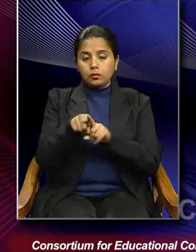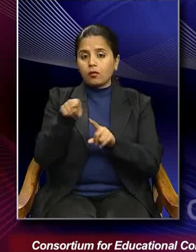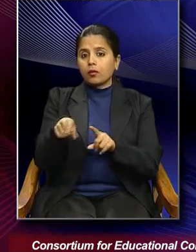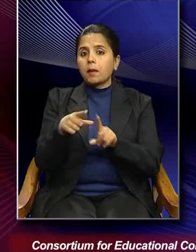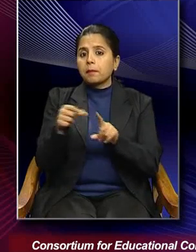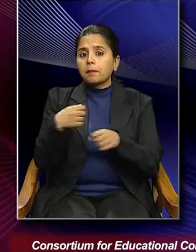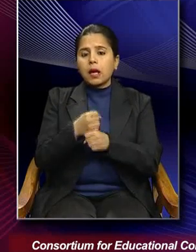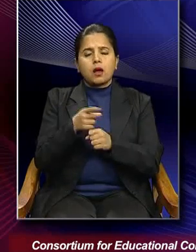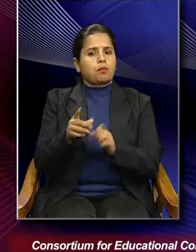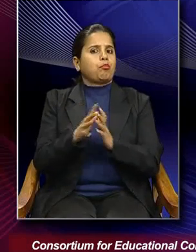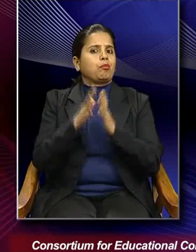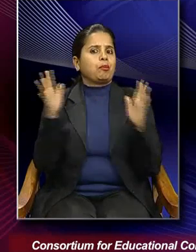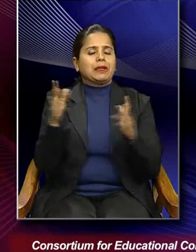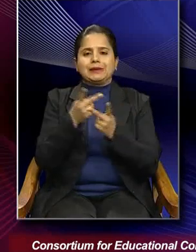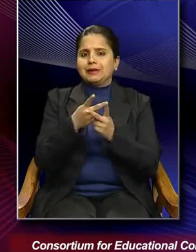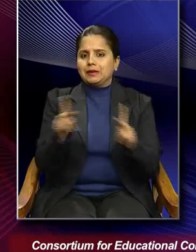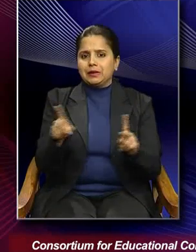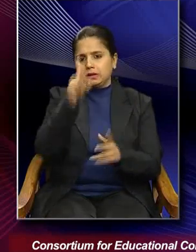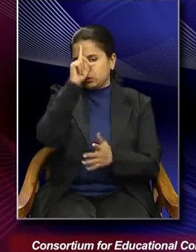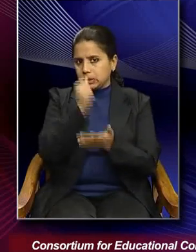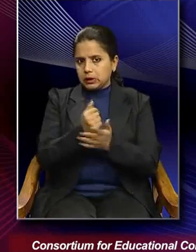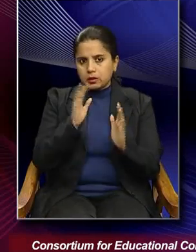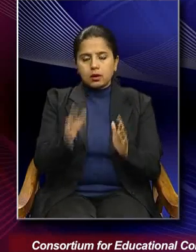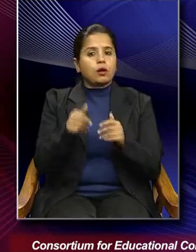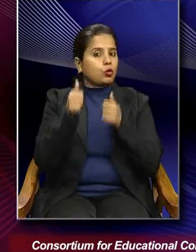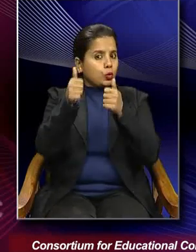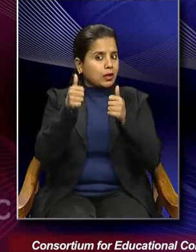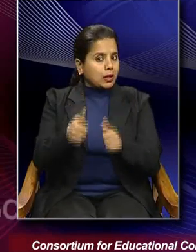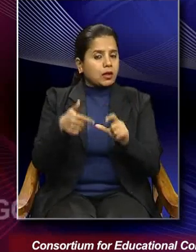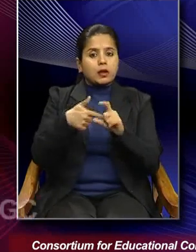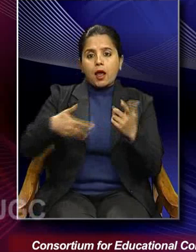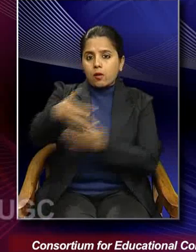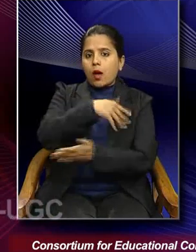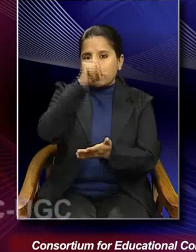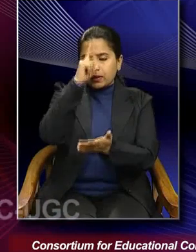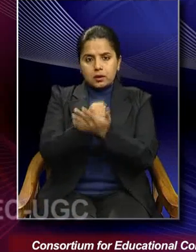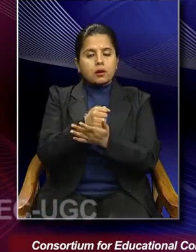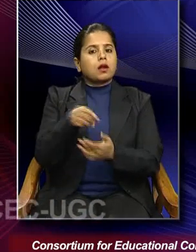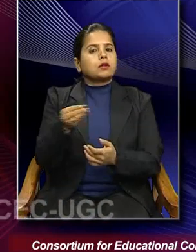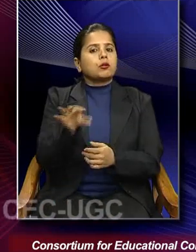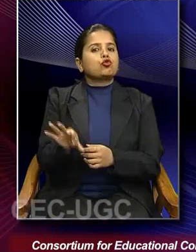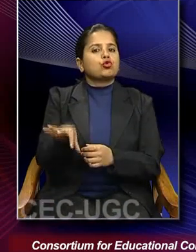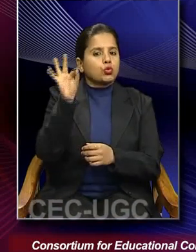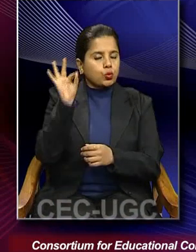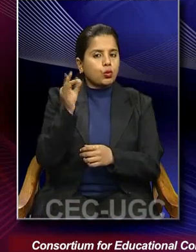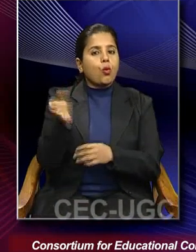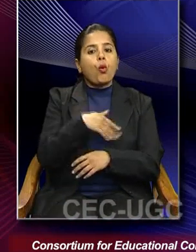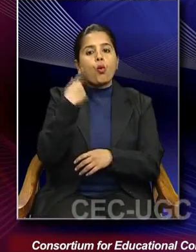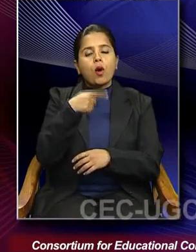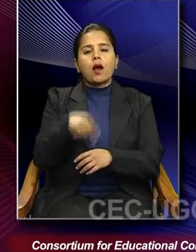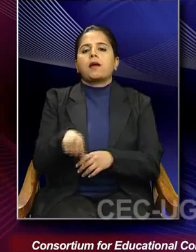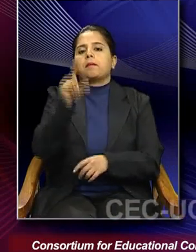a huge difference while making a decision and the outcome of environmental decision being opted by the public